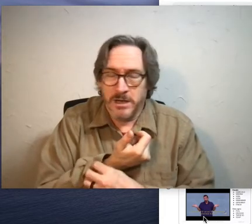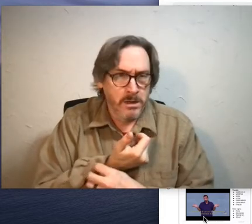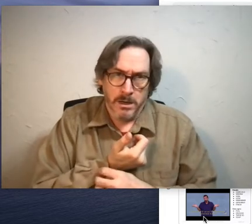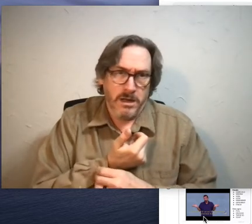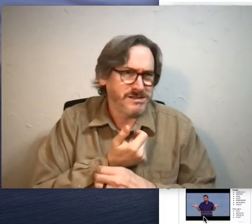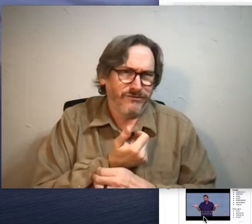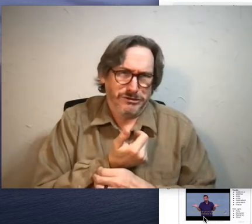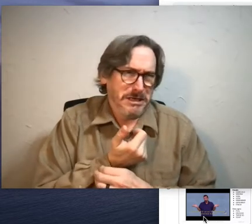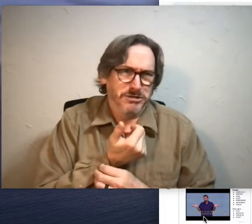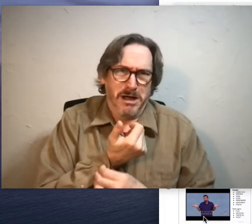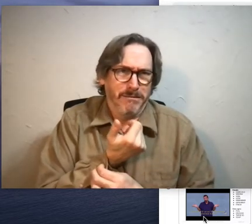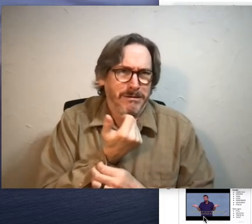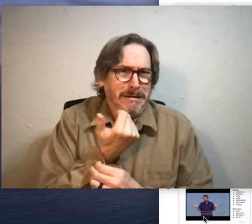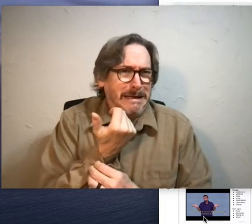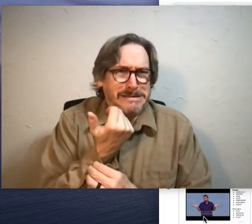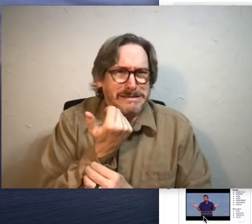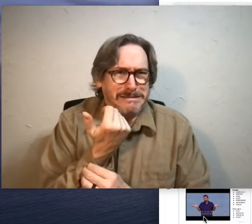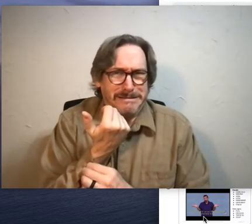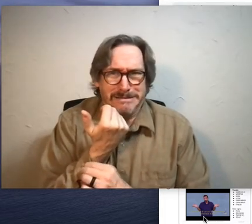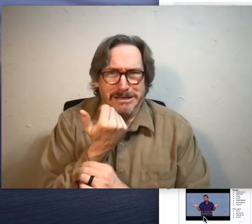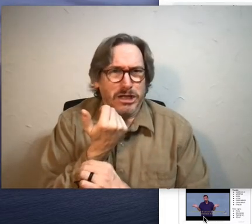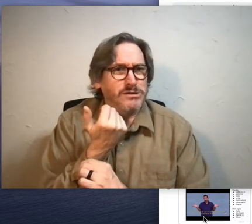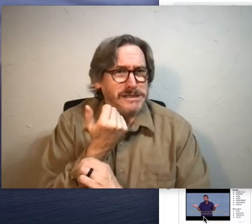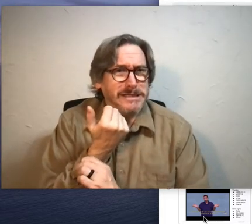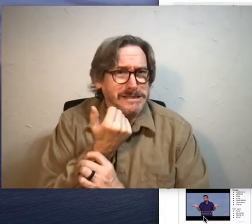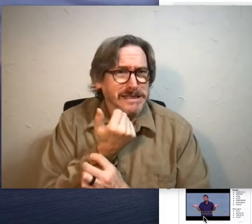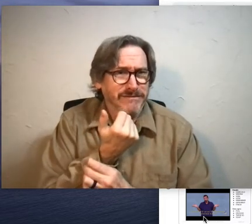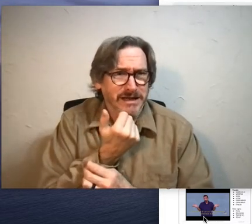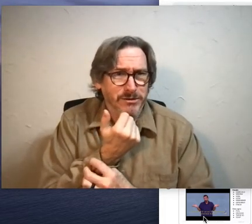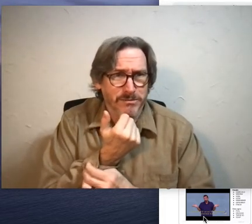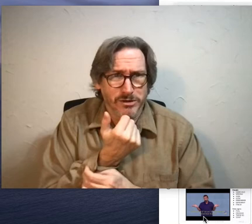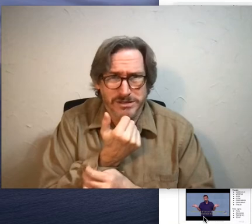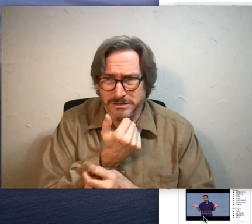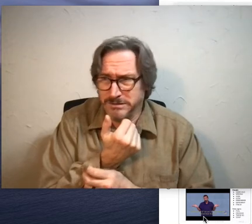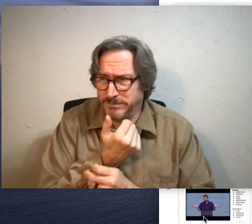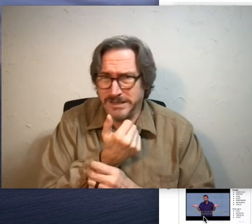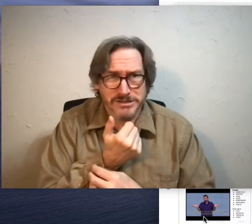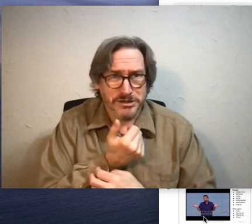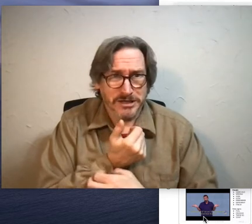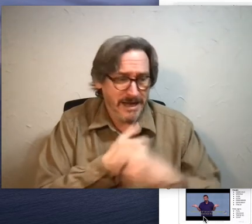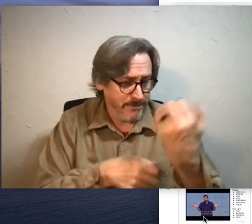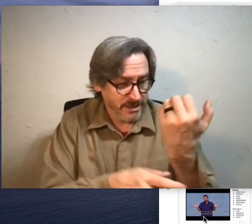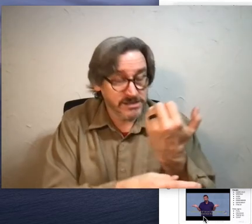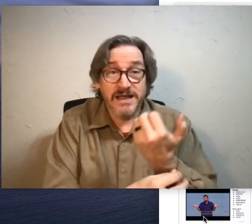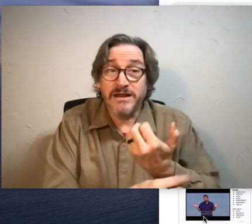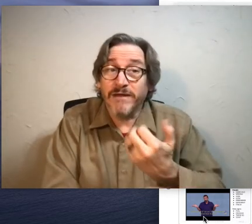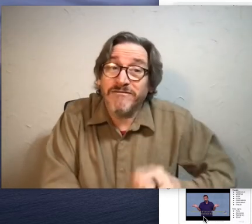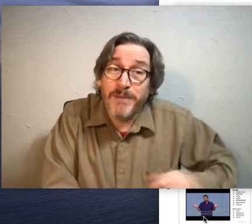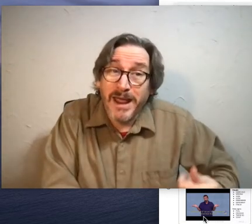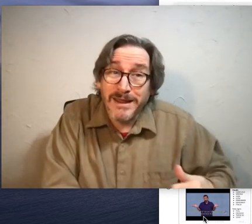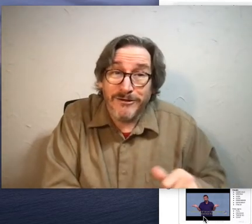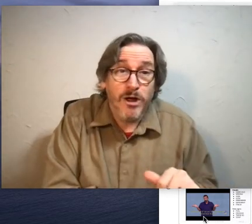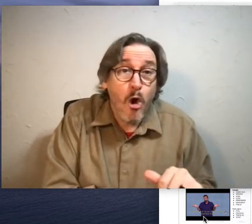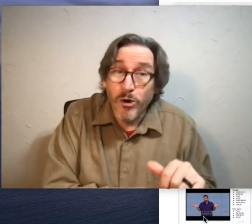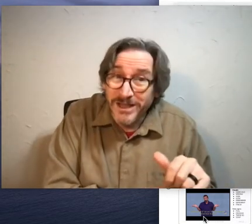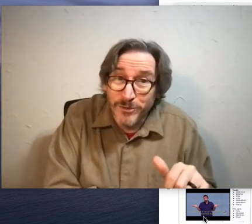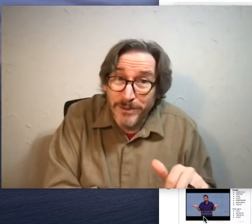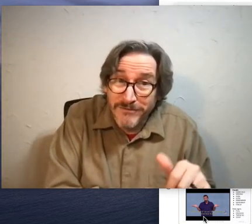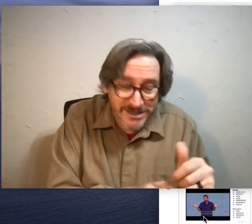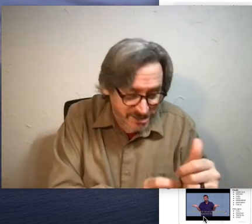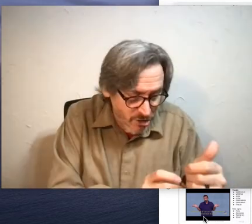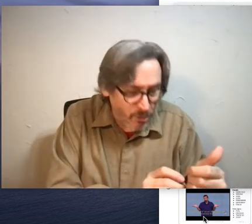knows that's a full-time job. It's the closest thing to slave labor that most places are going to get because they don't have to pay you or